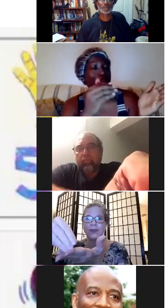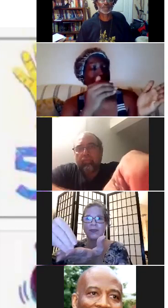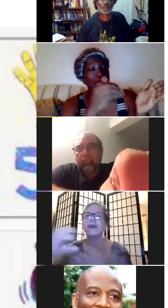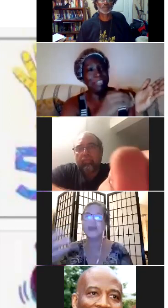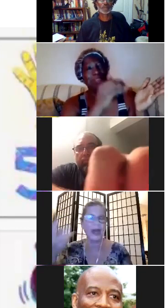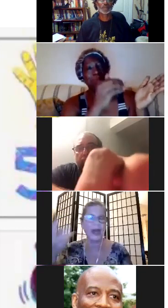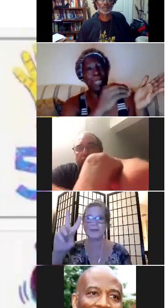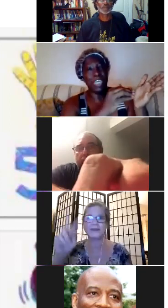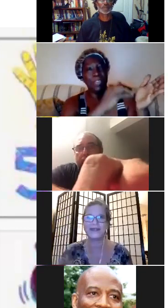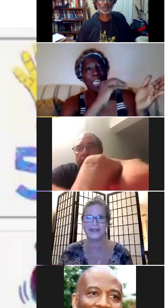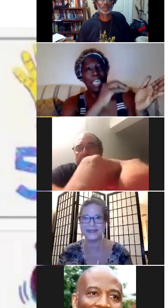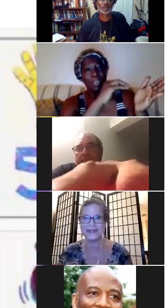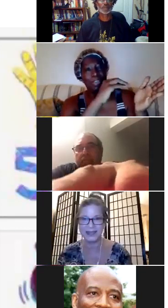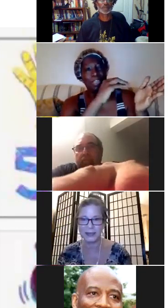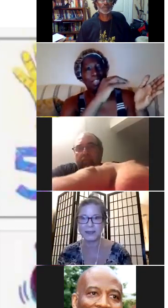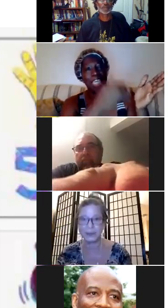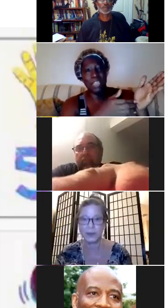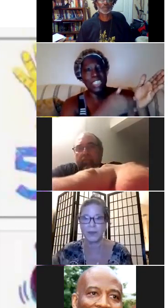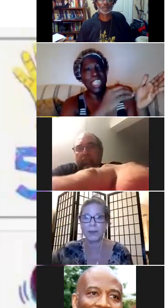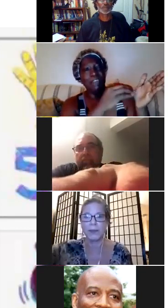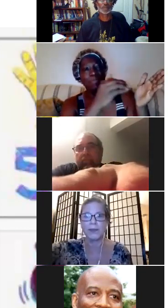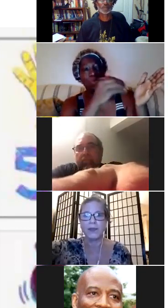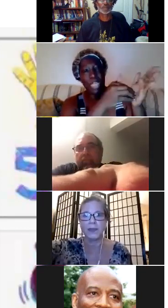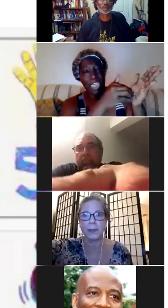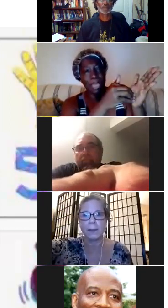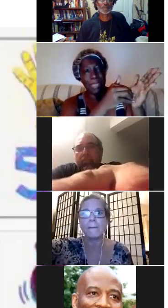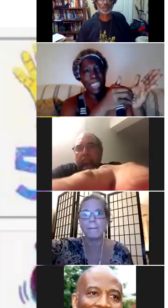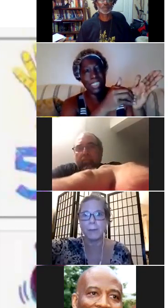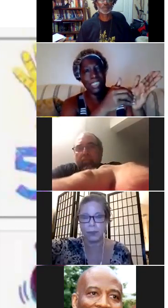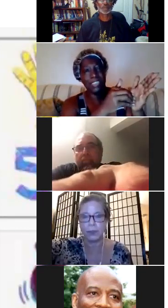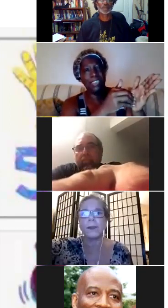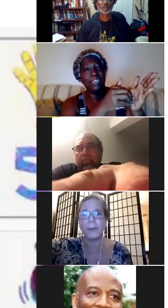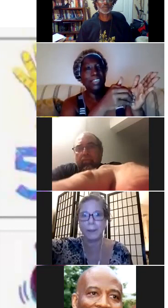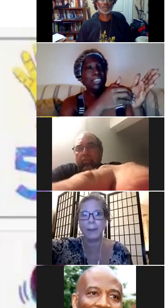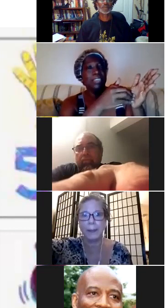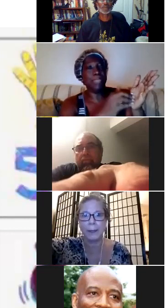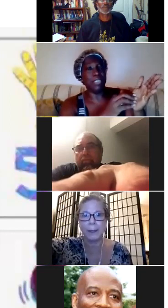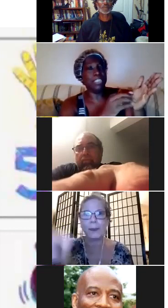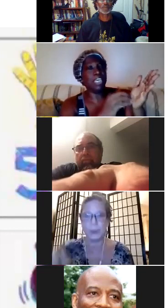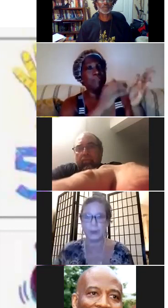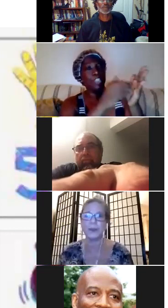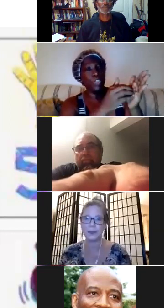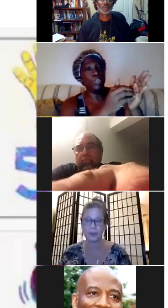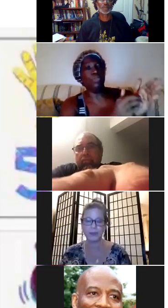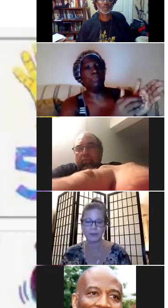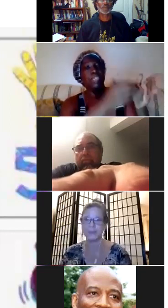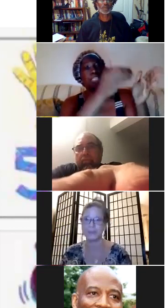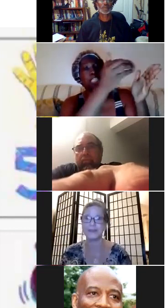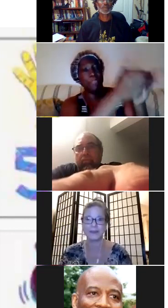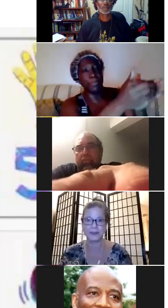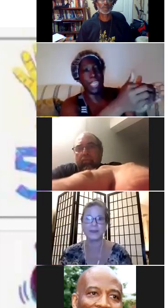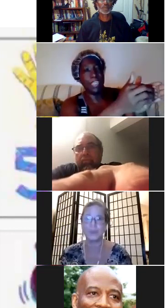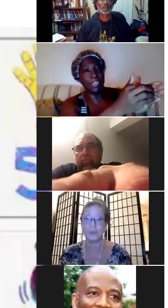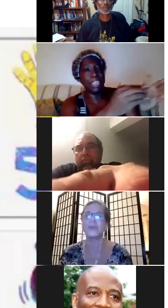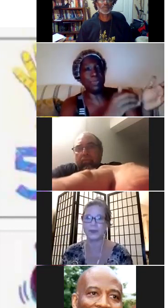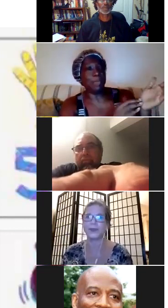So we know that thousands have 1 comma, millions have 2, billions